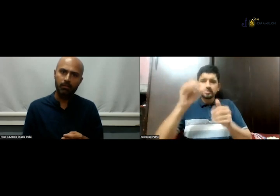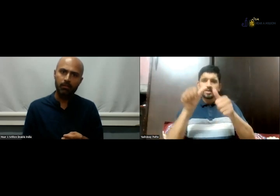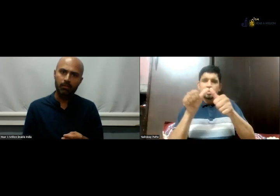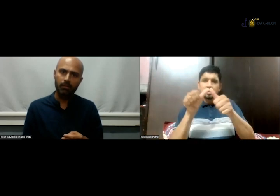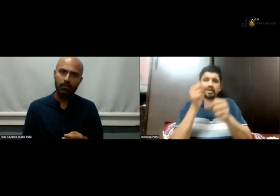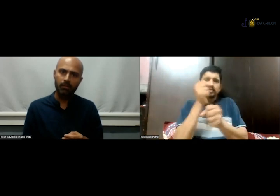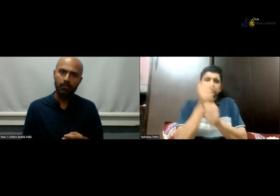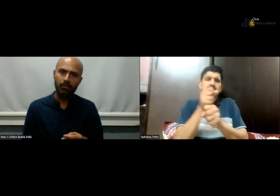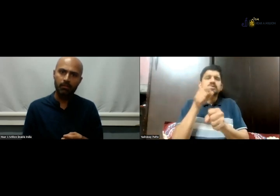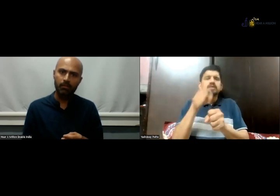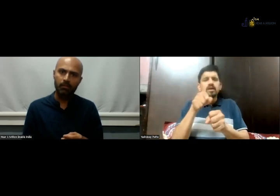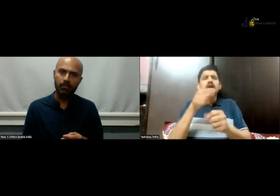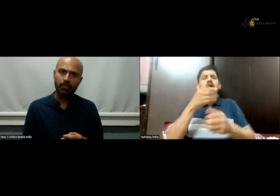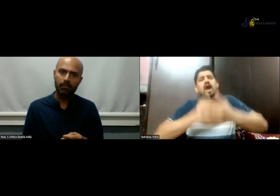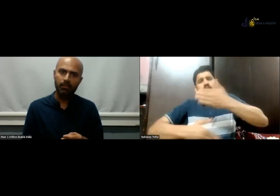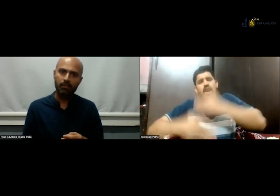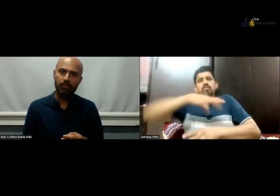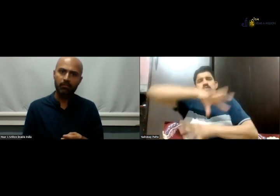as